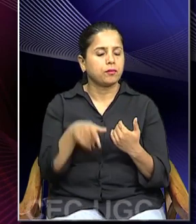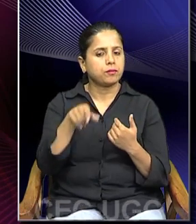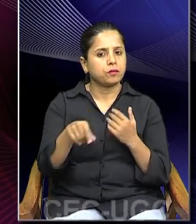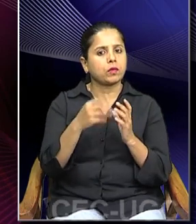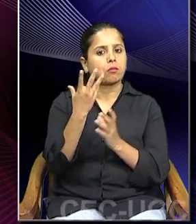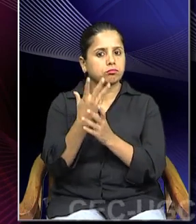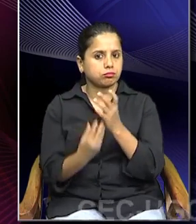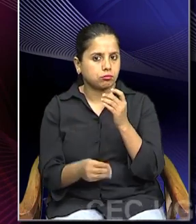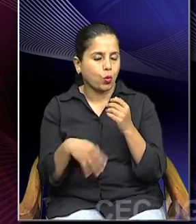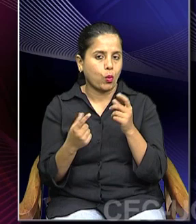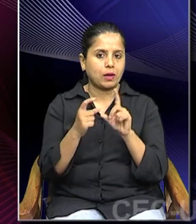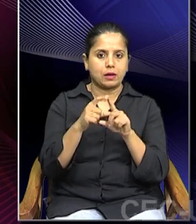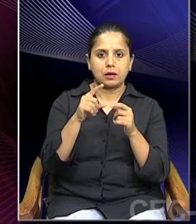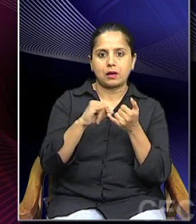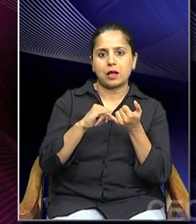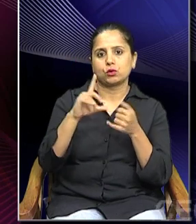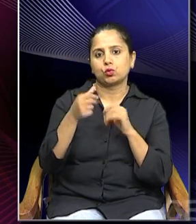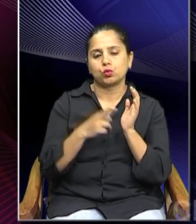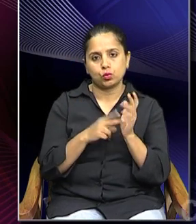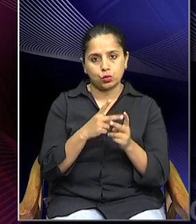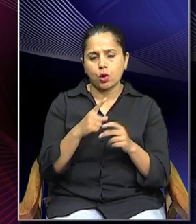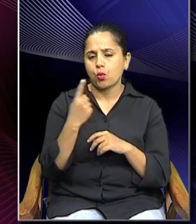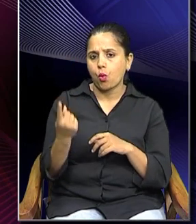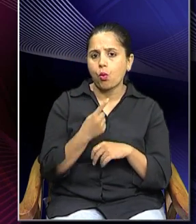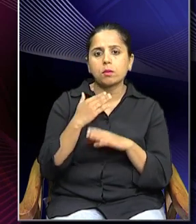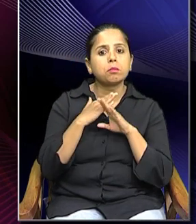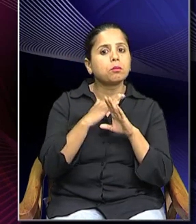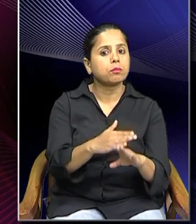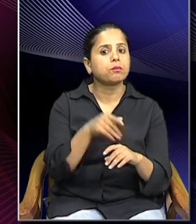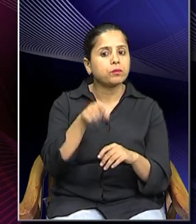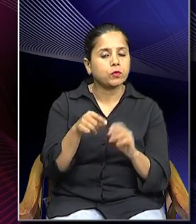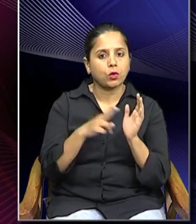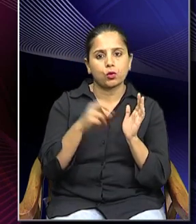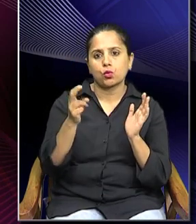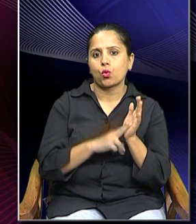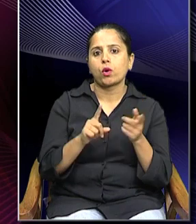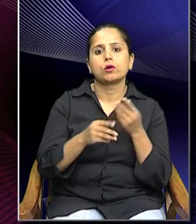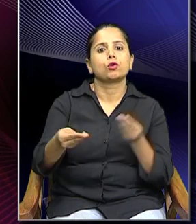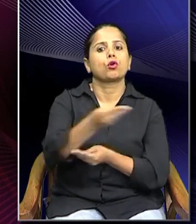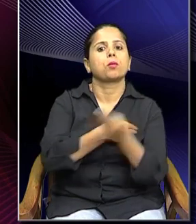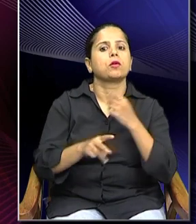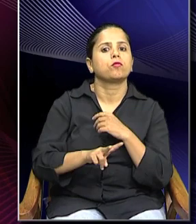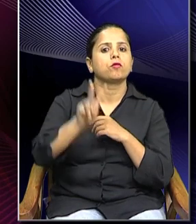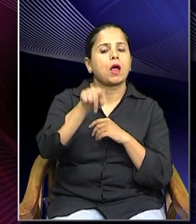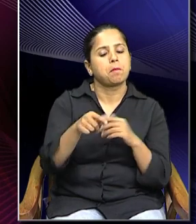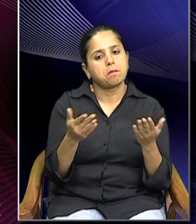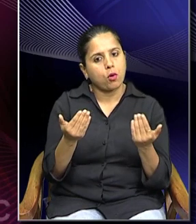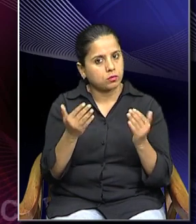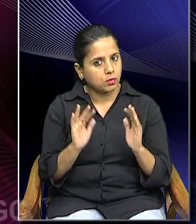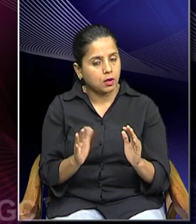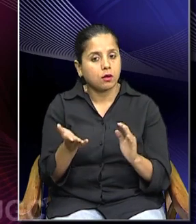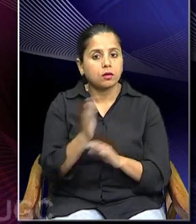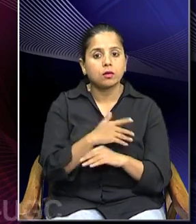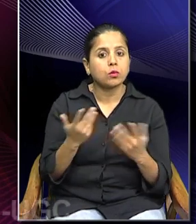degradation or dissolution. The only protection of non-economic value is made possible